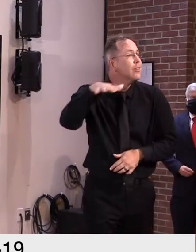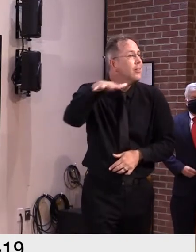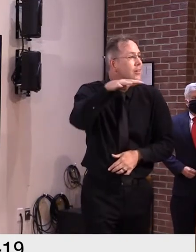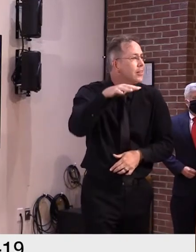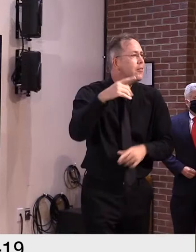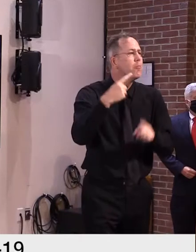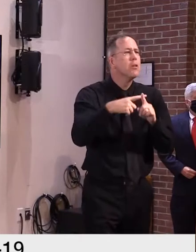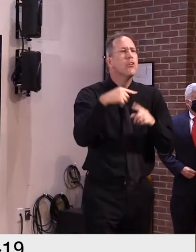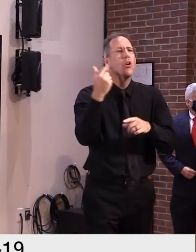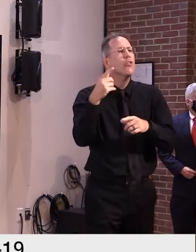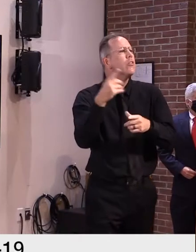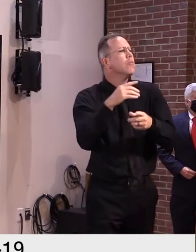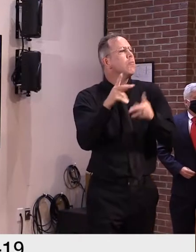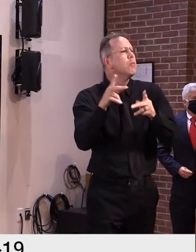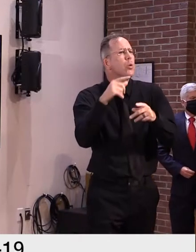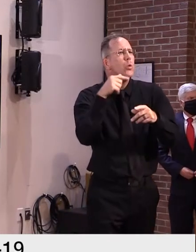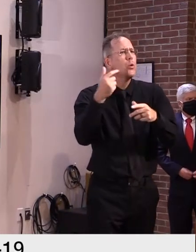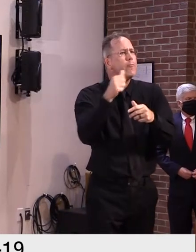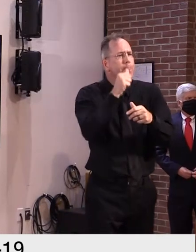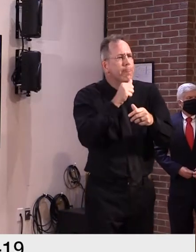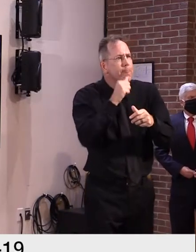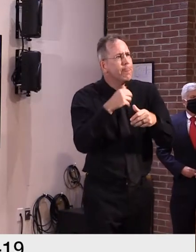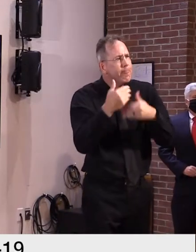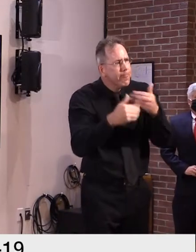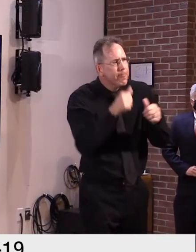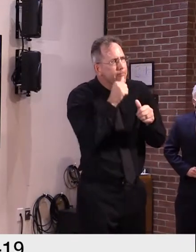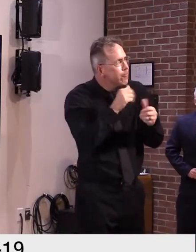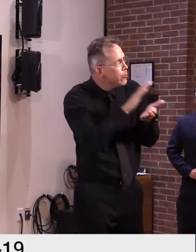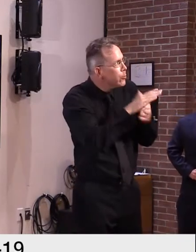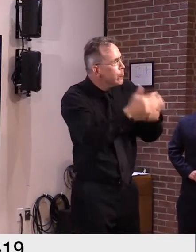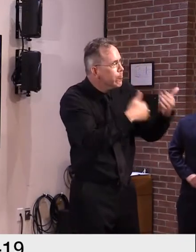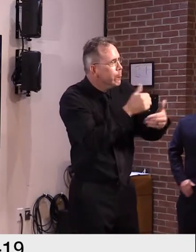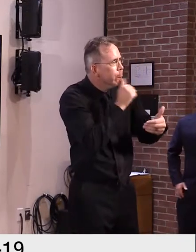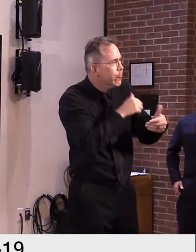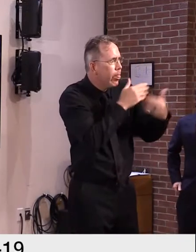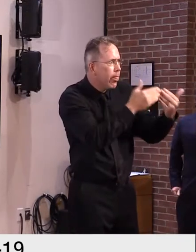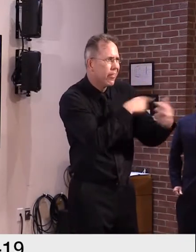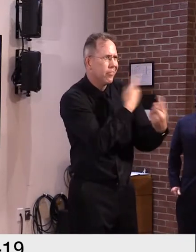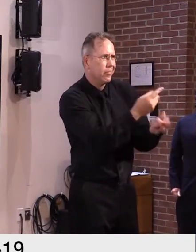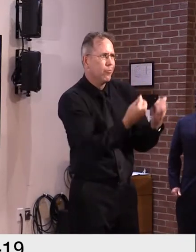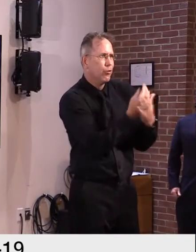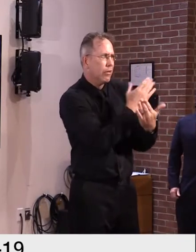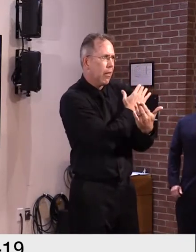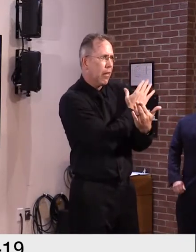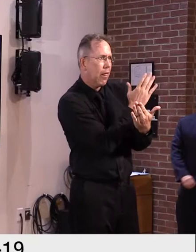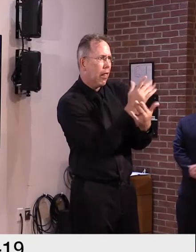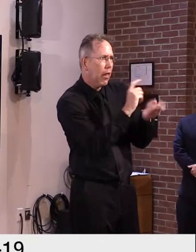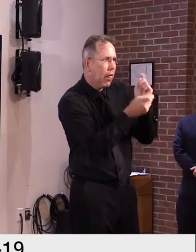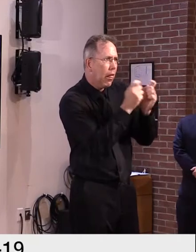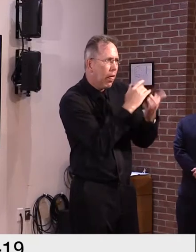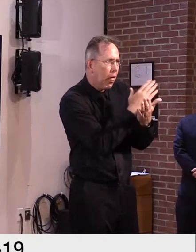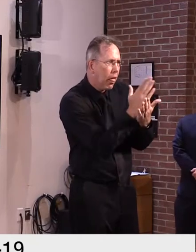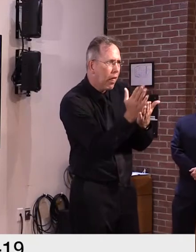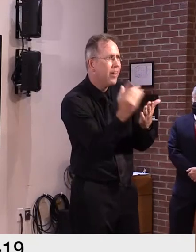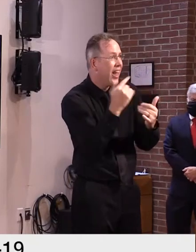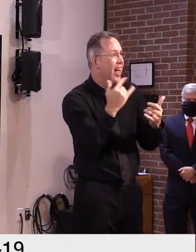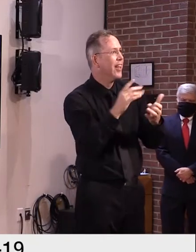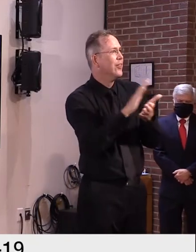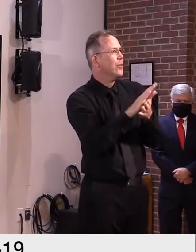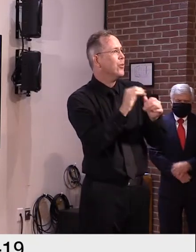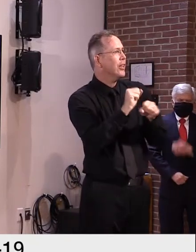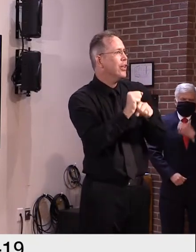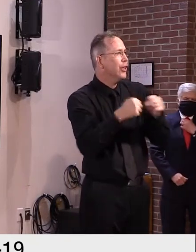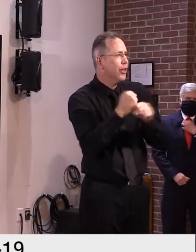and understanding. Going all the way back to the end of last school year and this summer, as state and local leaders have worked